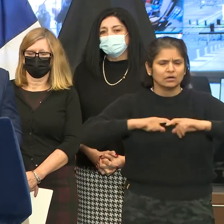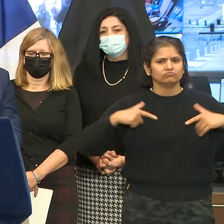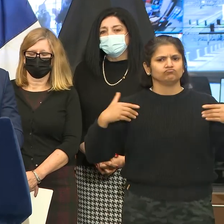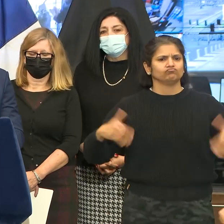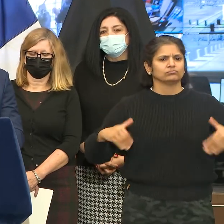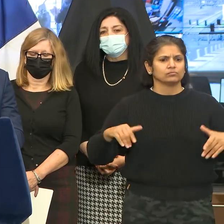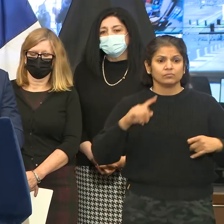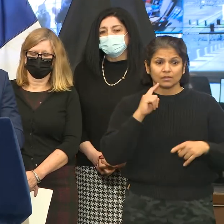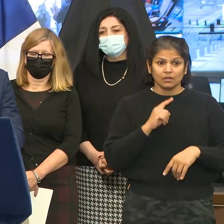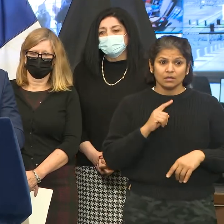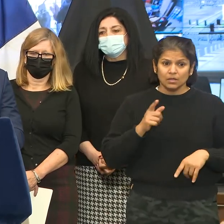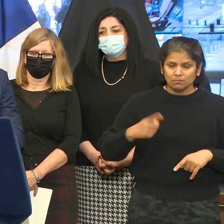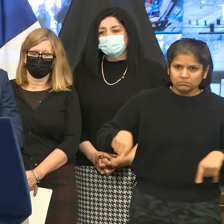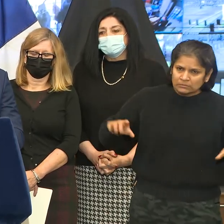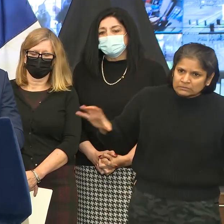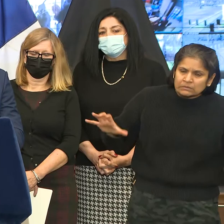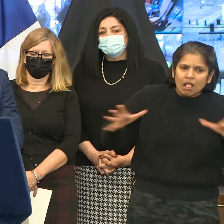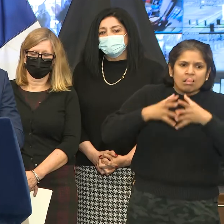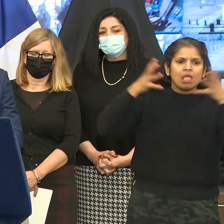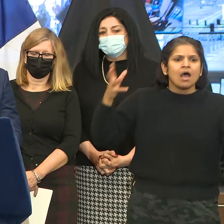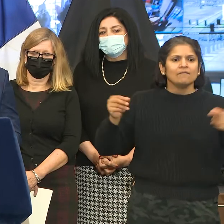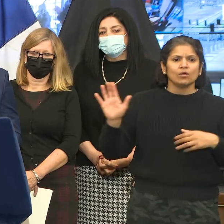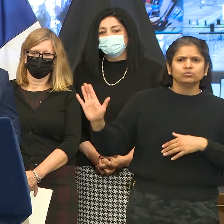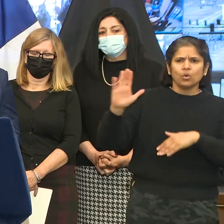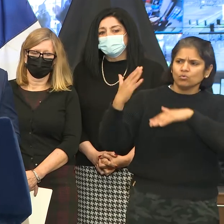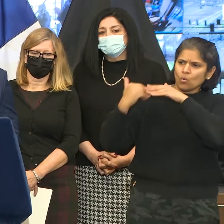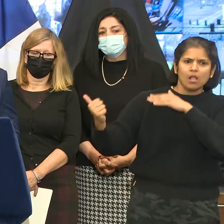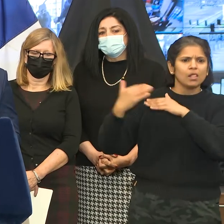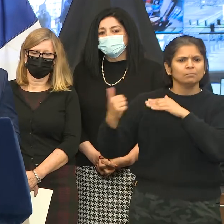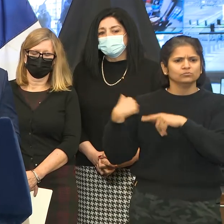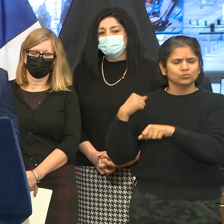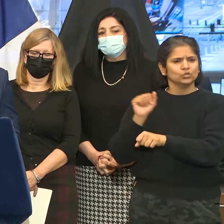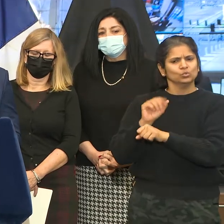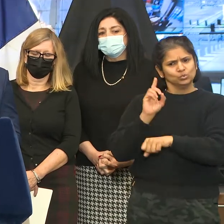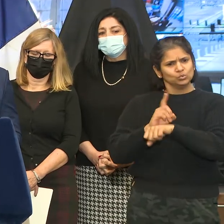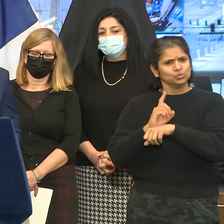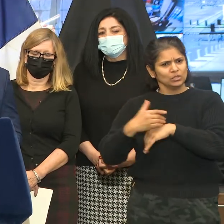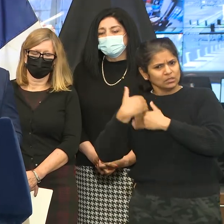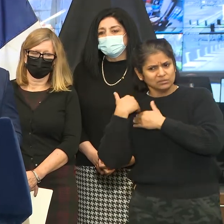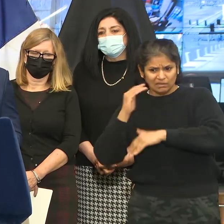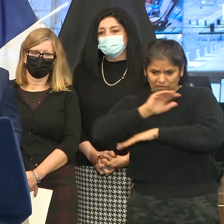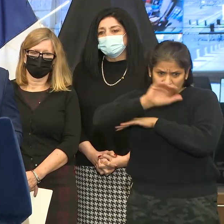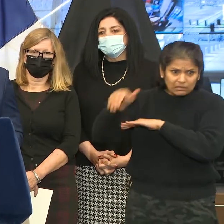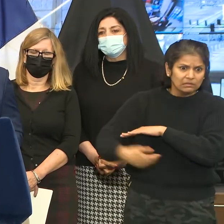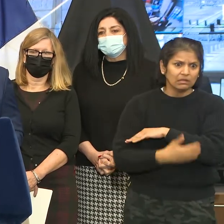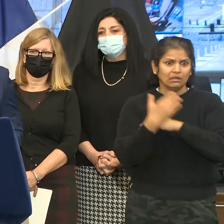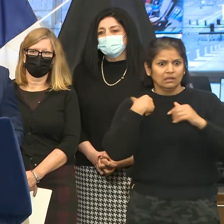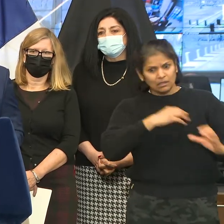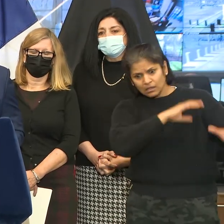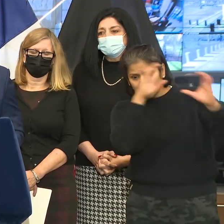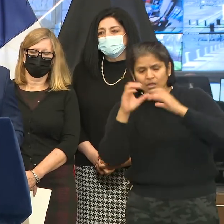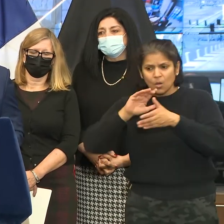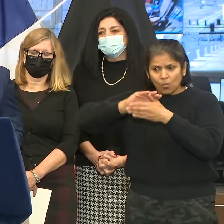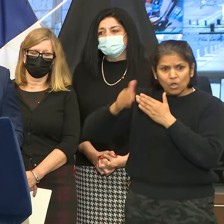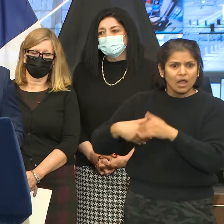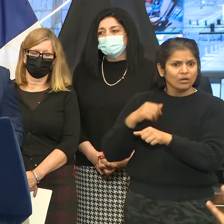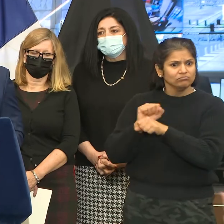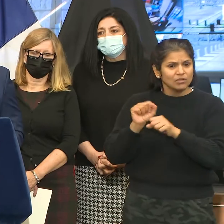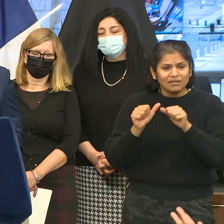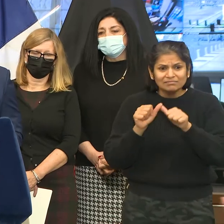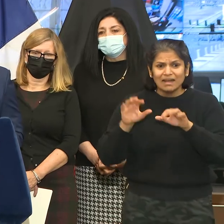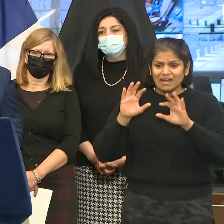duty. Long nights, long weekends, missing time with their families. When I came here to visit a few weeks